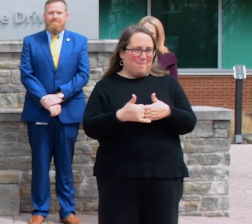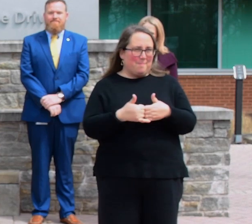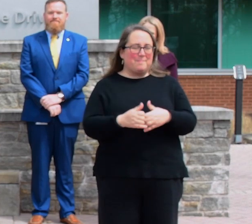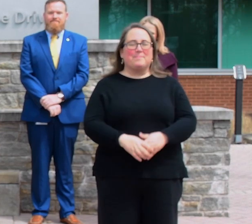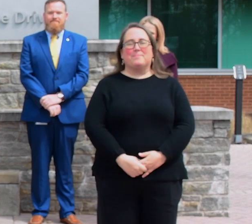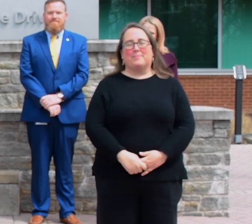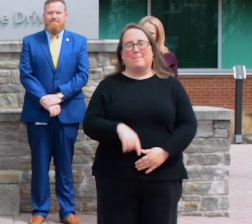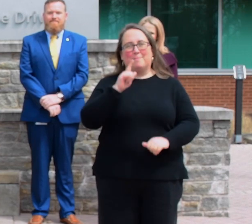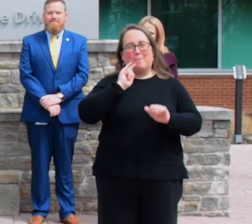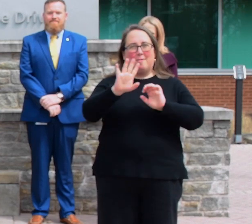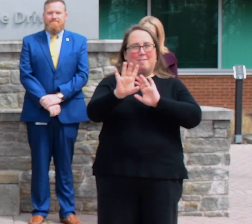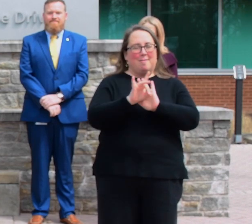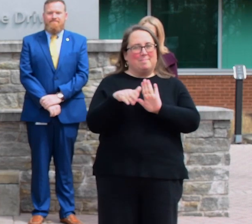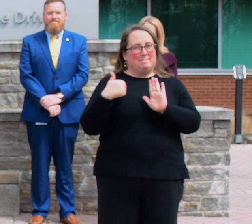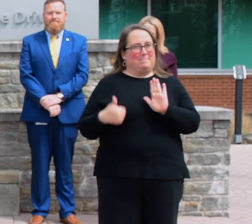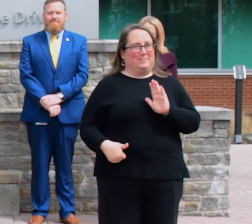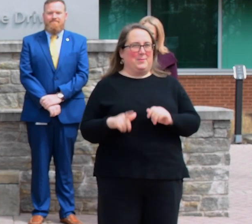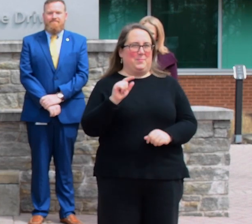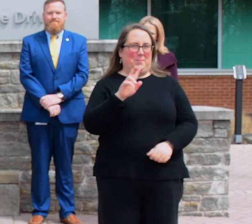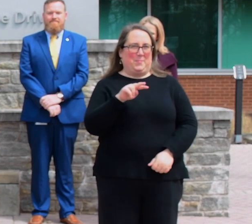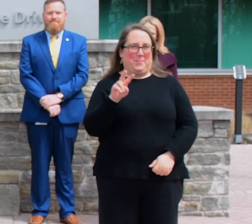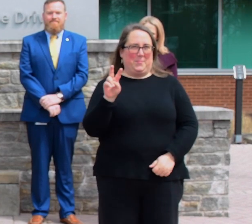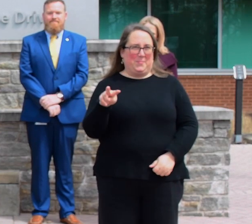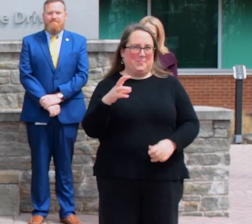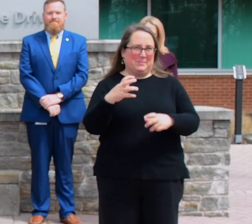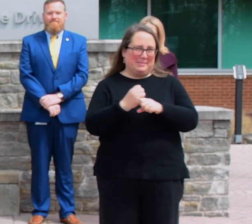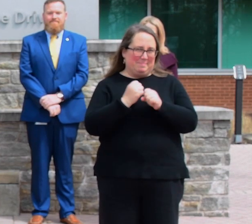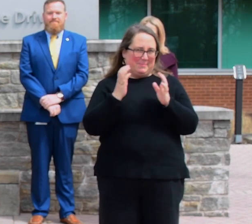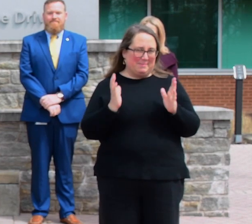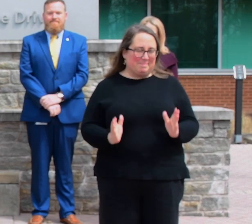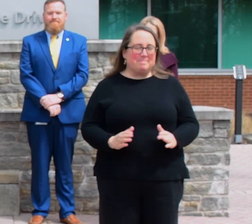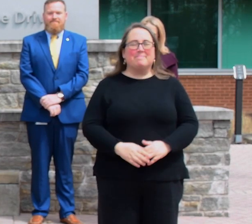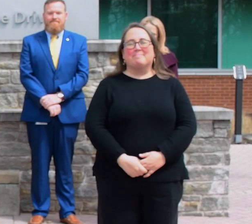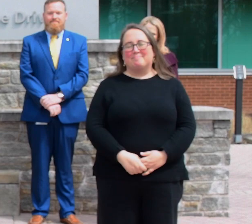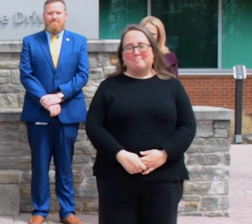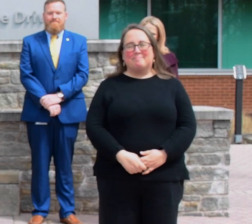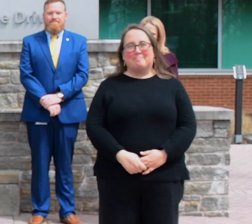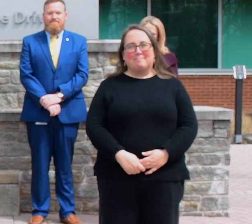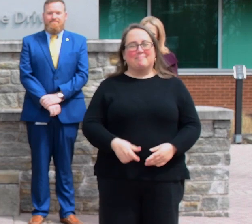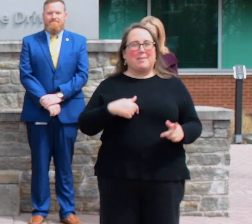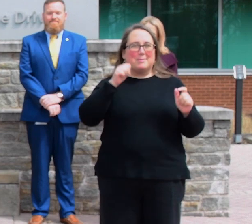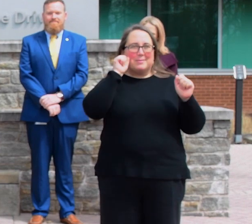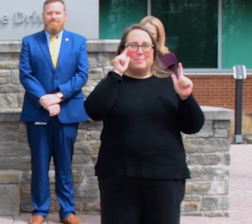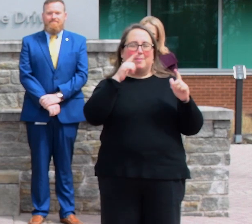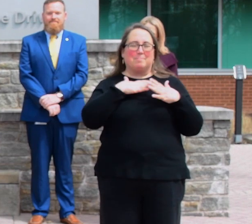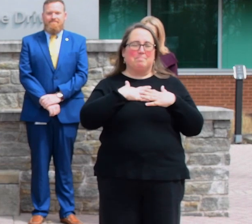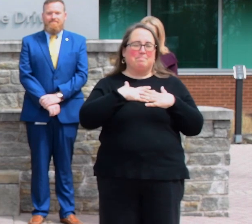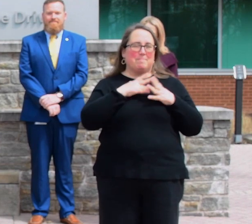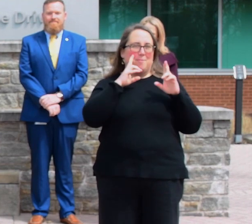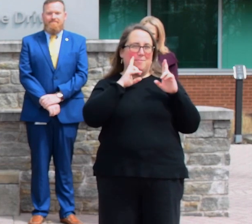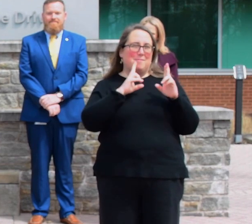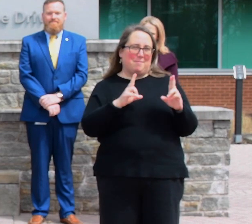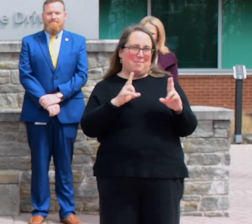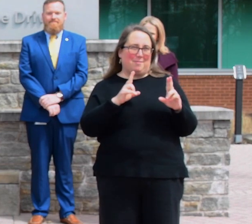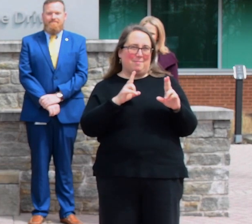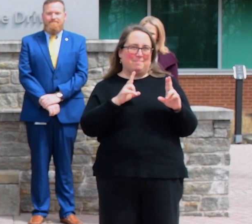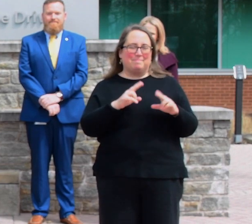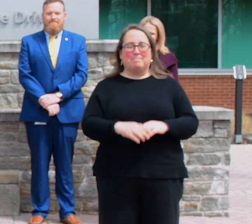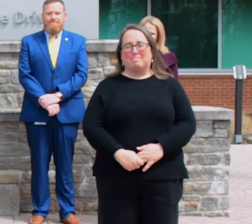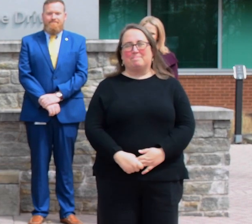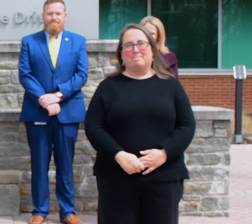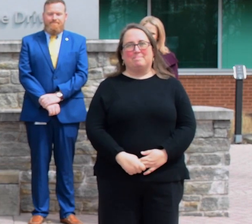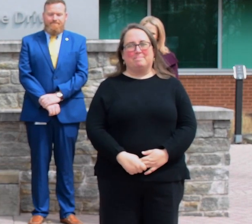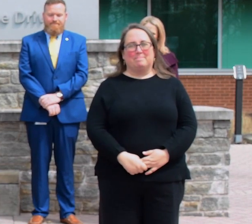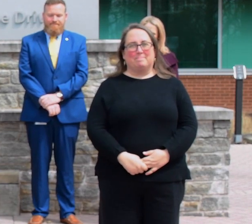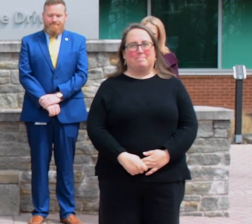and for selecting me as the 2022 recipient. I was surprised and very deeply honored. I